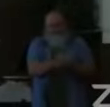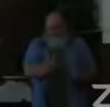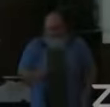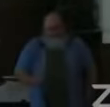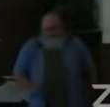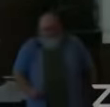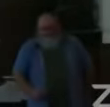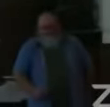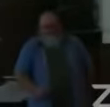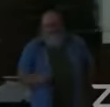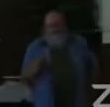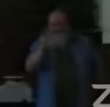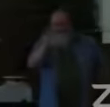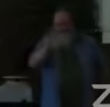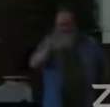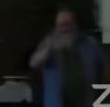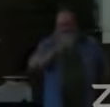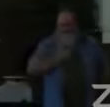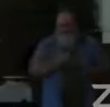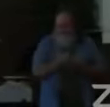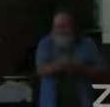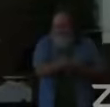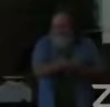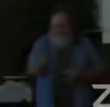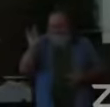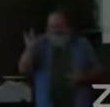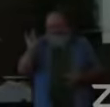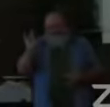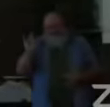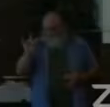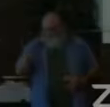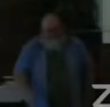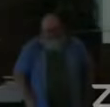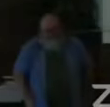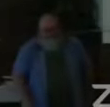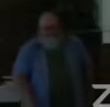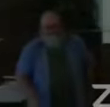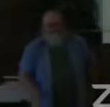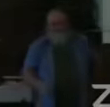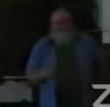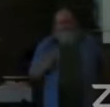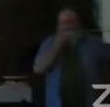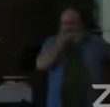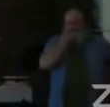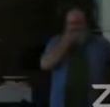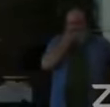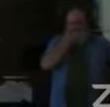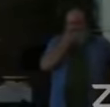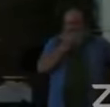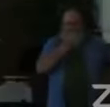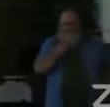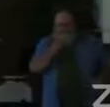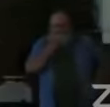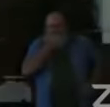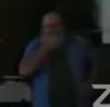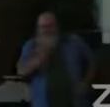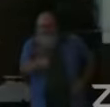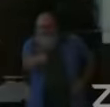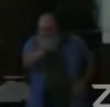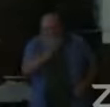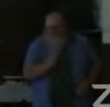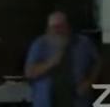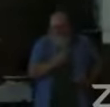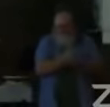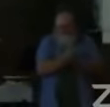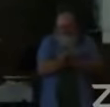In verses 5 through 8, if I can get the clicker working, it says, God's love has been poured